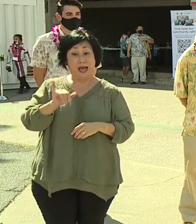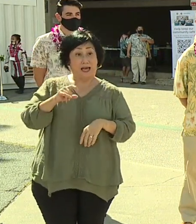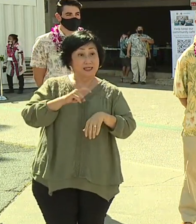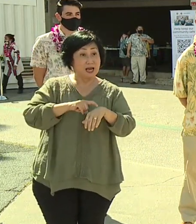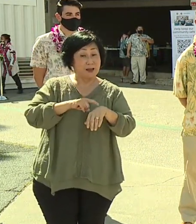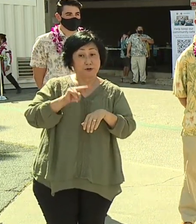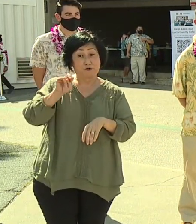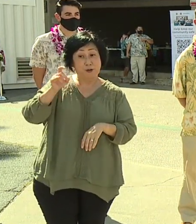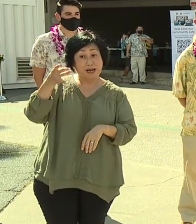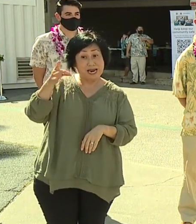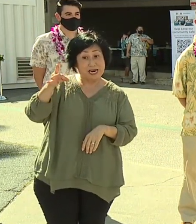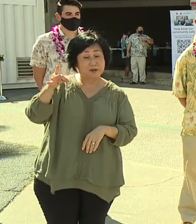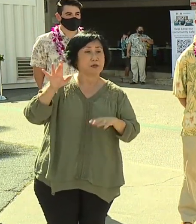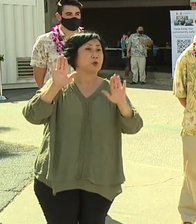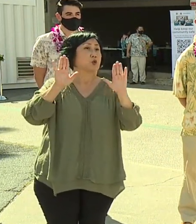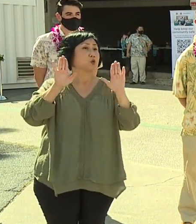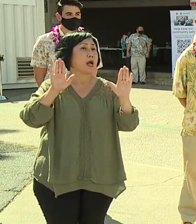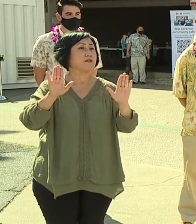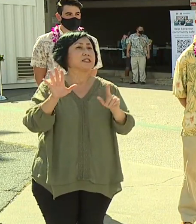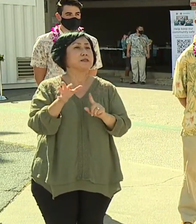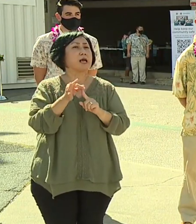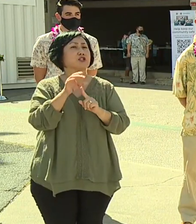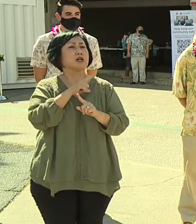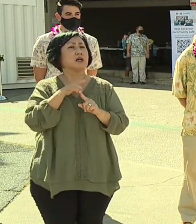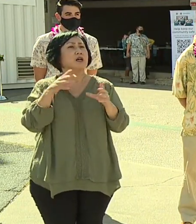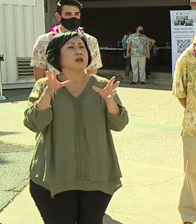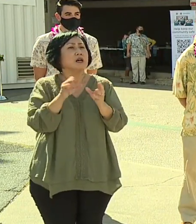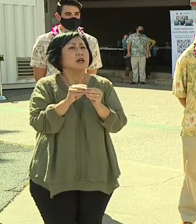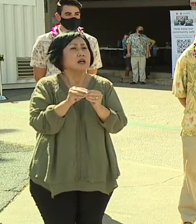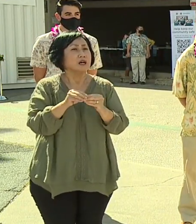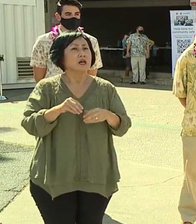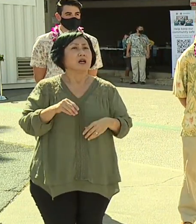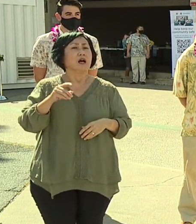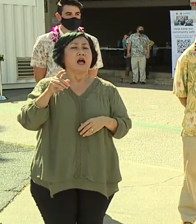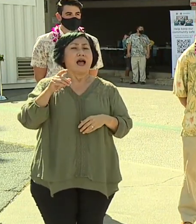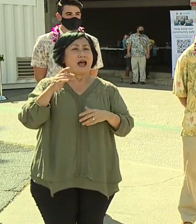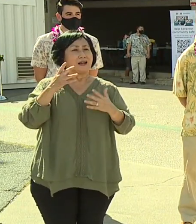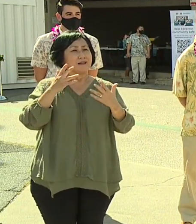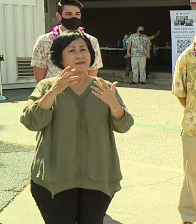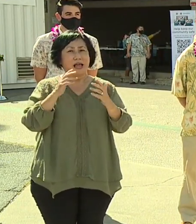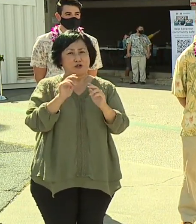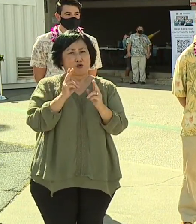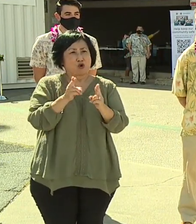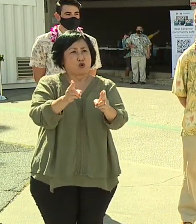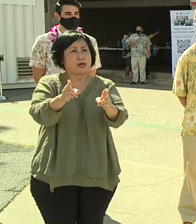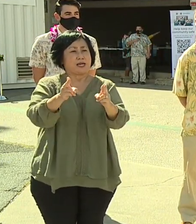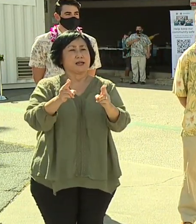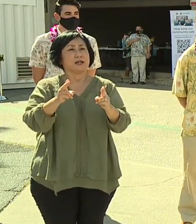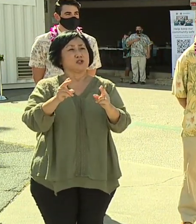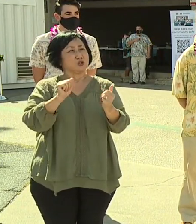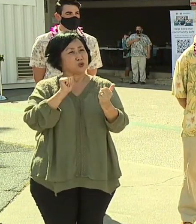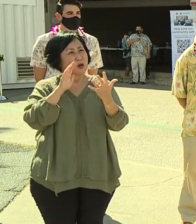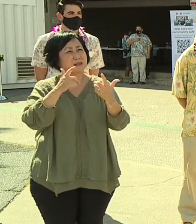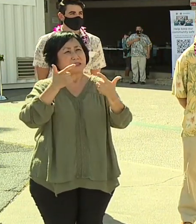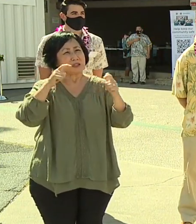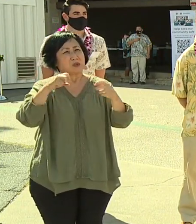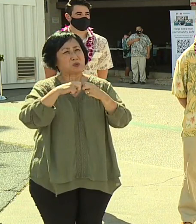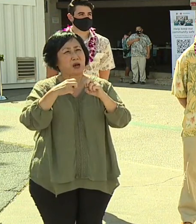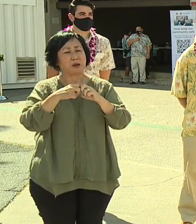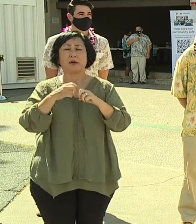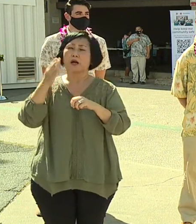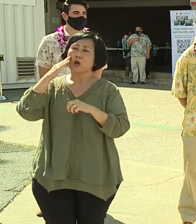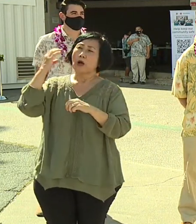if they came into special session and really rushed a way to address a big problem. You know, under our